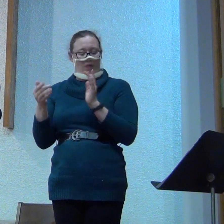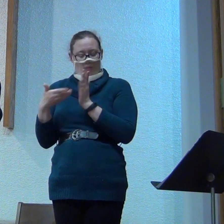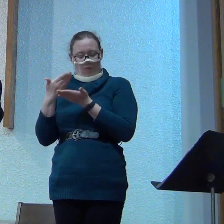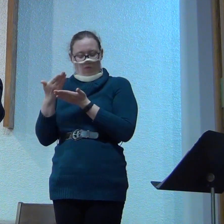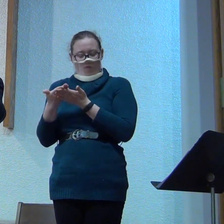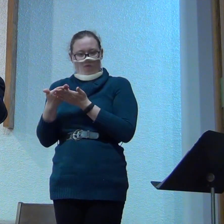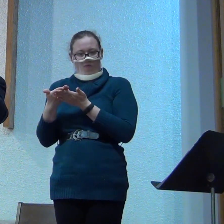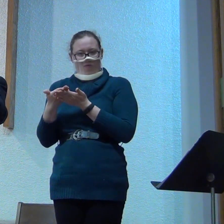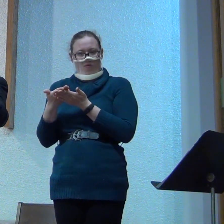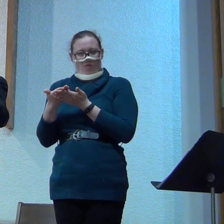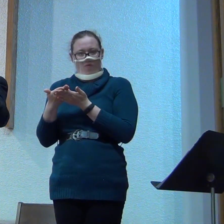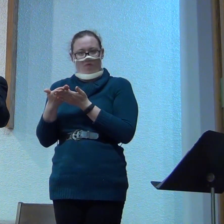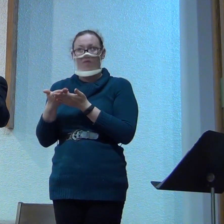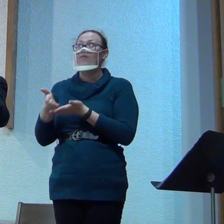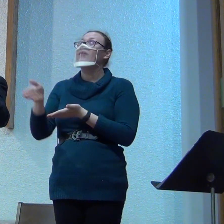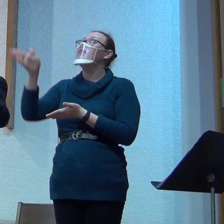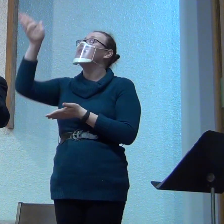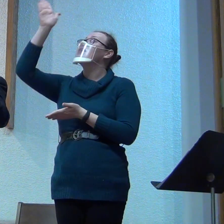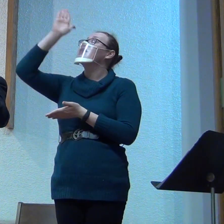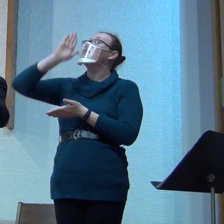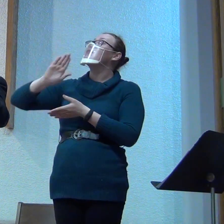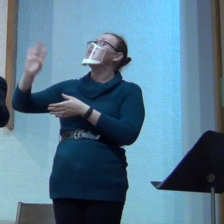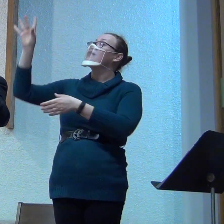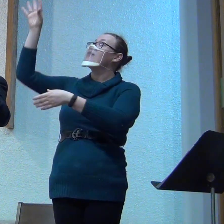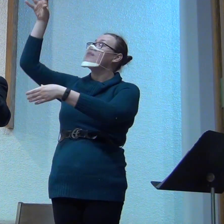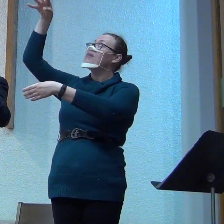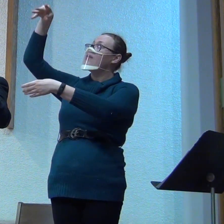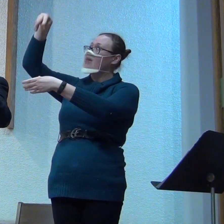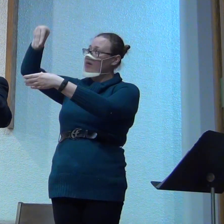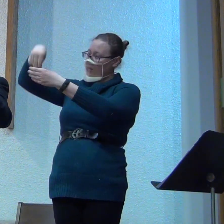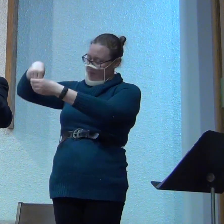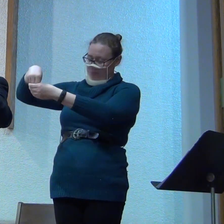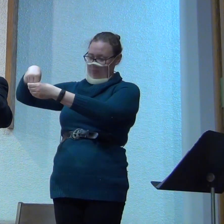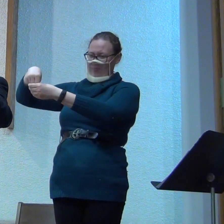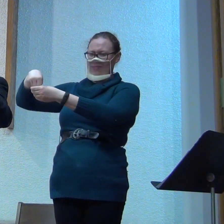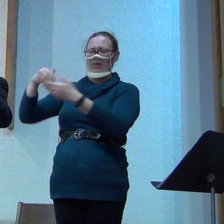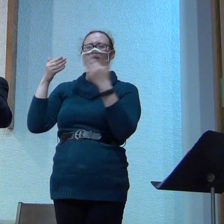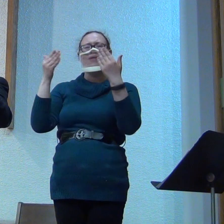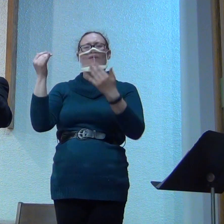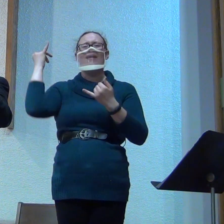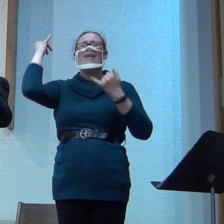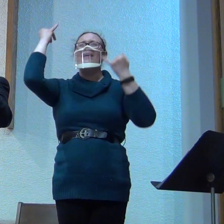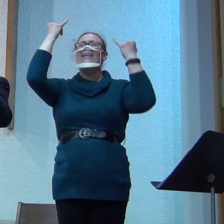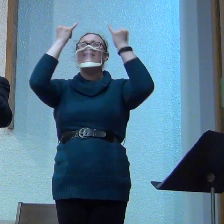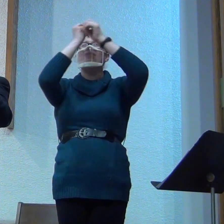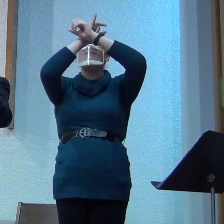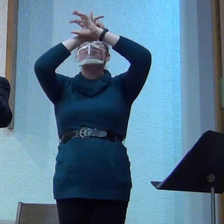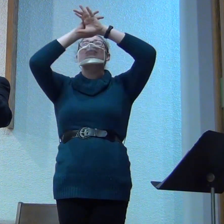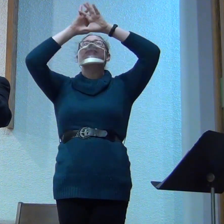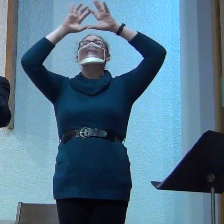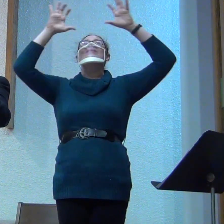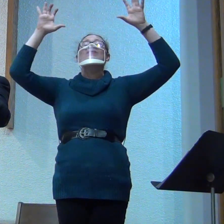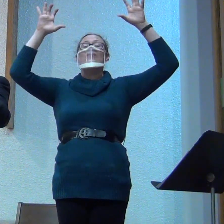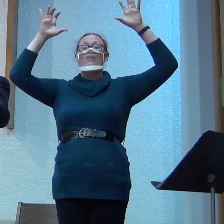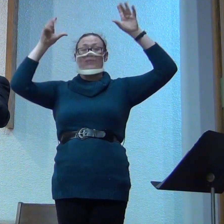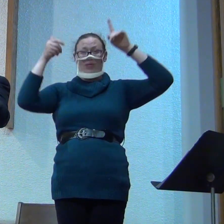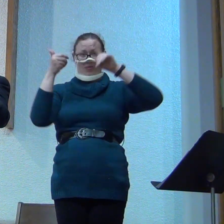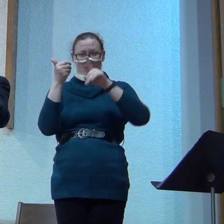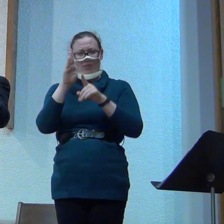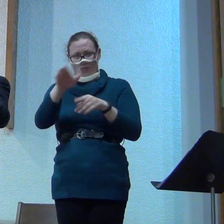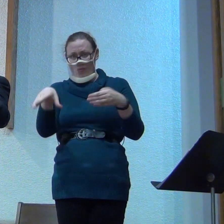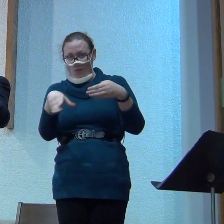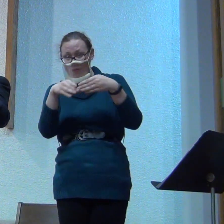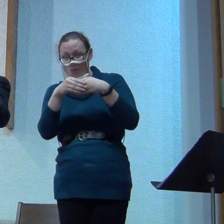revealed the glory of God. Think about it. Wouldn't you want that for your wedding?